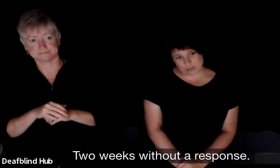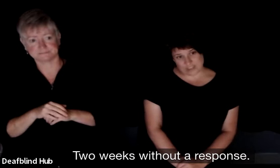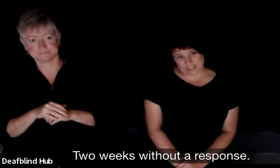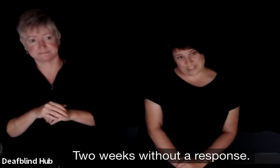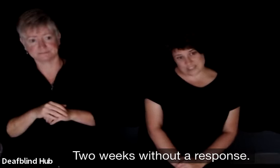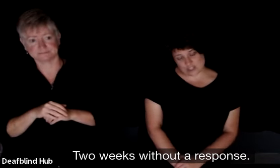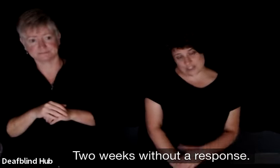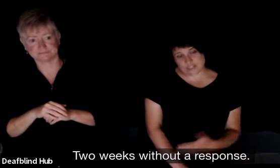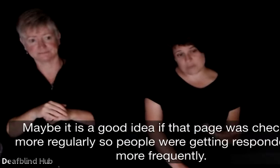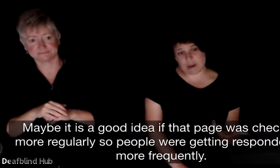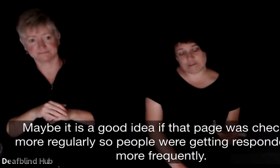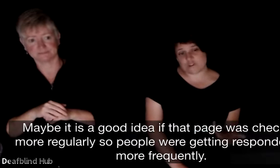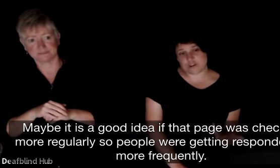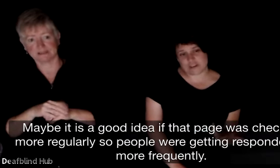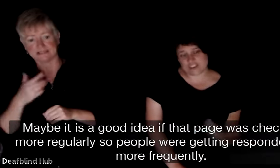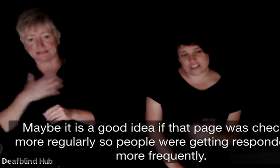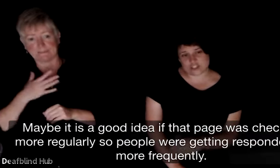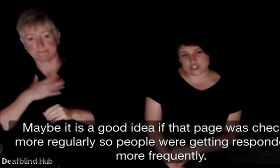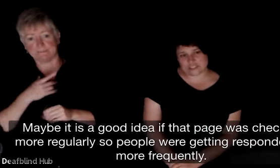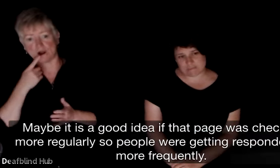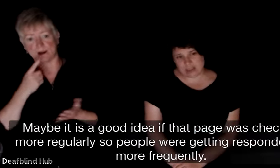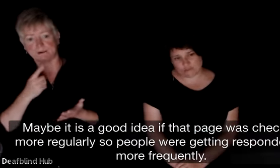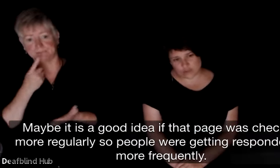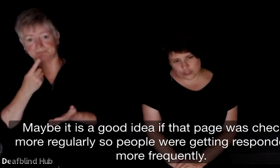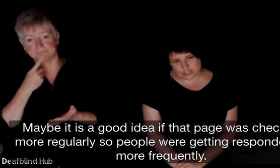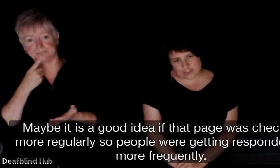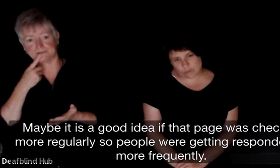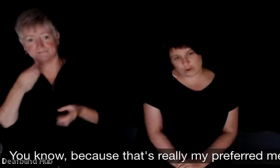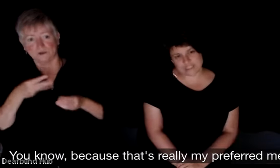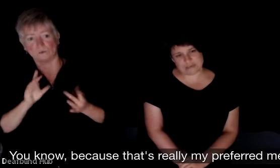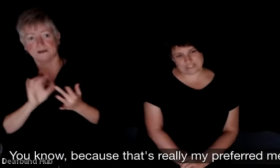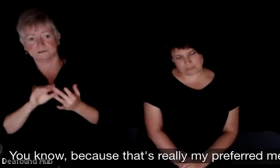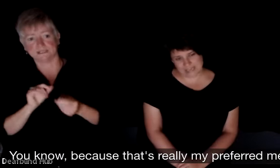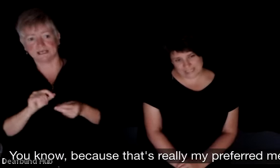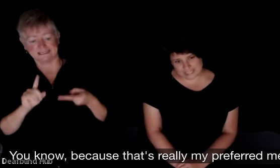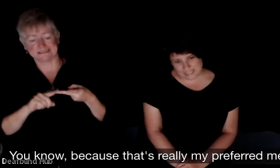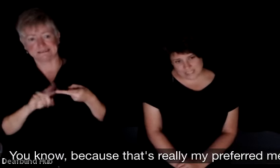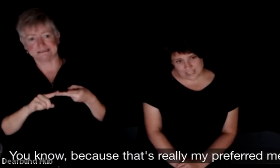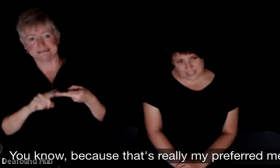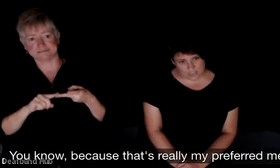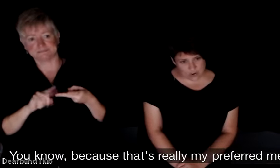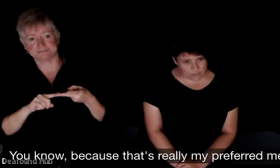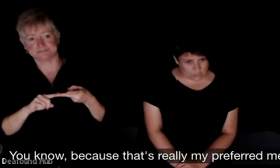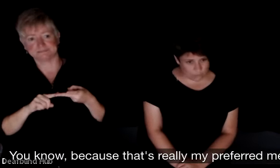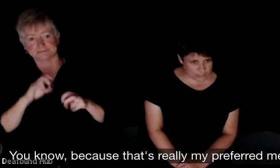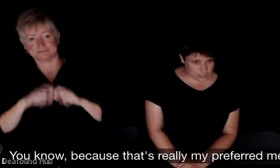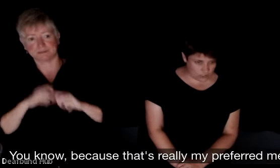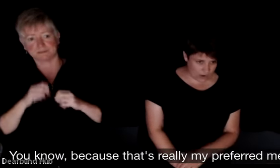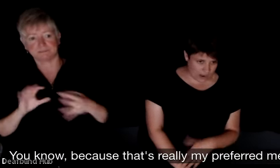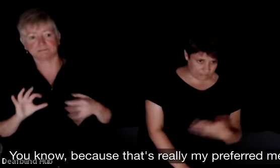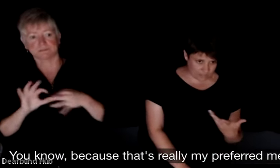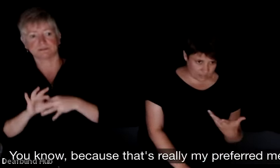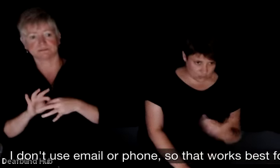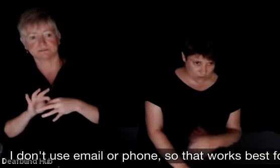You know, because, you know, that's really my preferred method. I don't use email or phone, so that works best for me. The other thing I really wanted